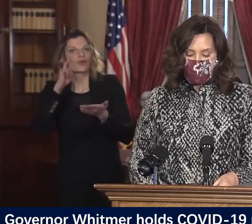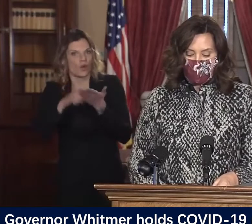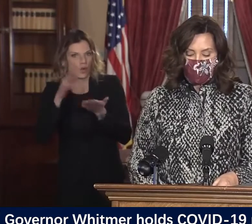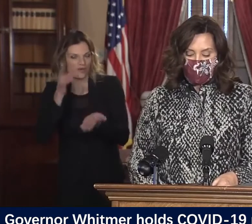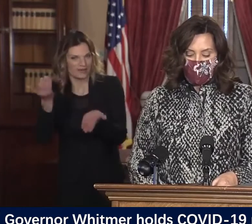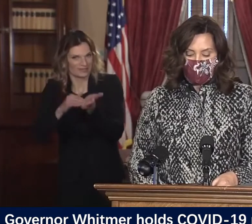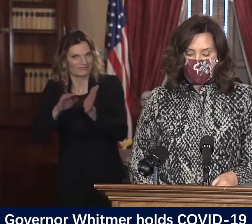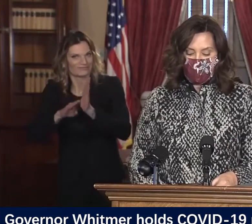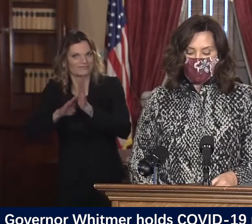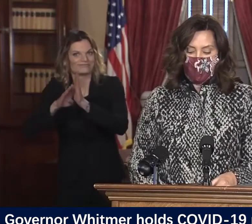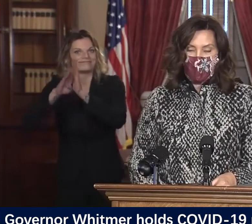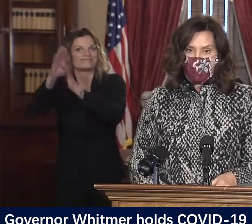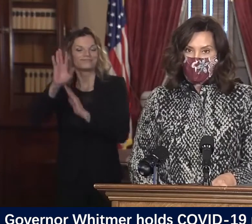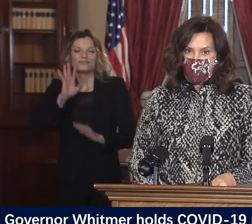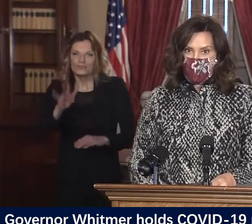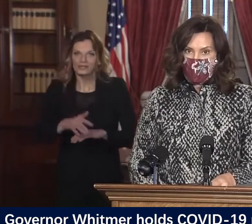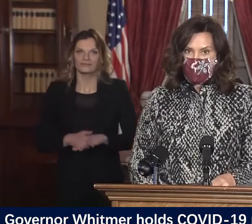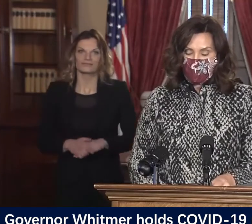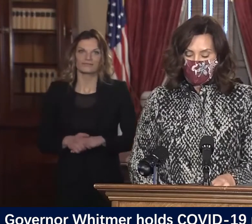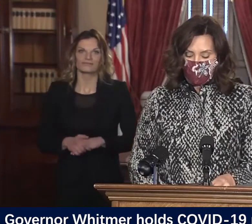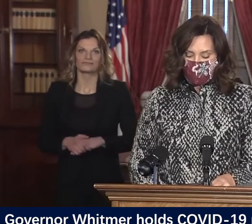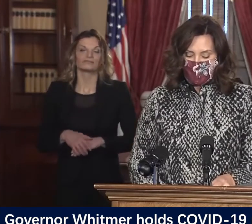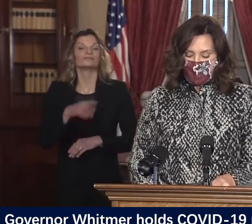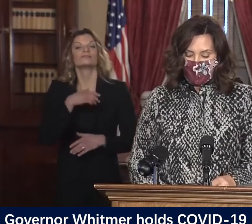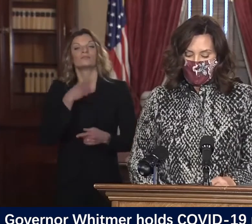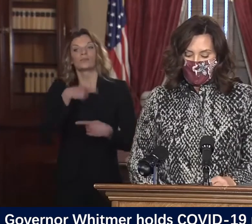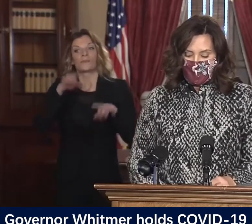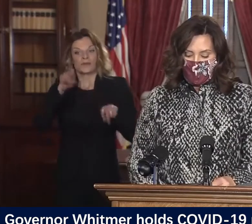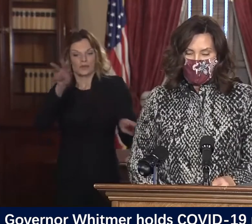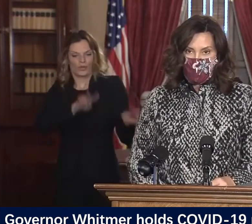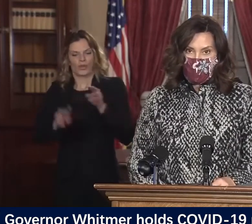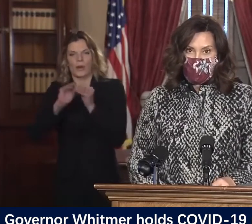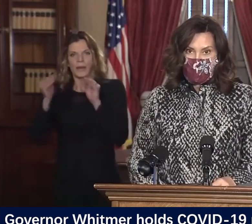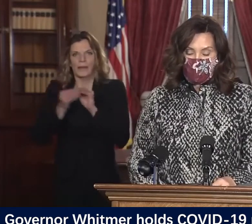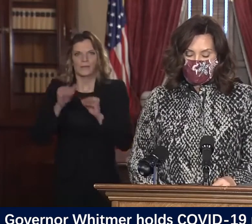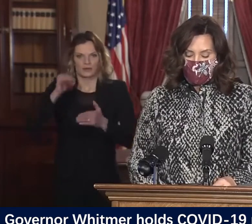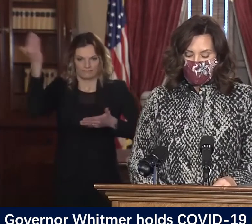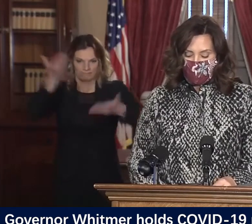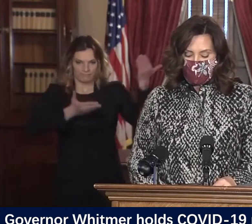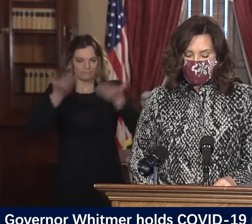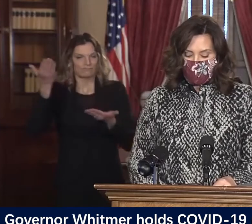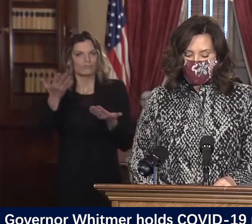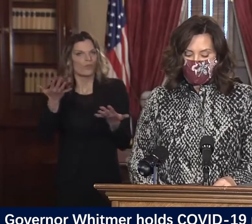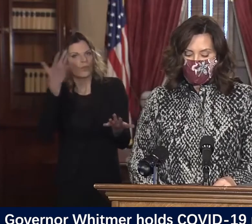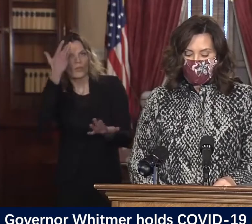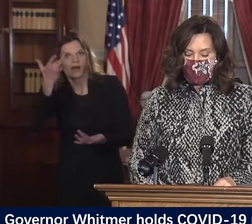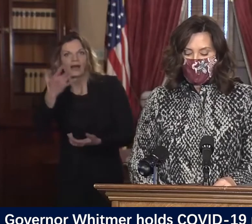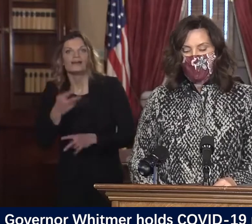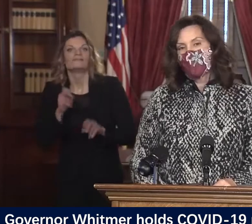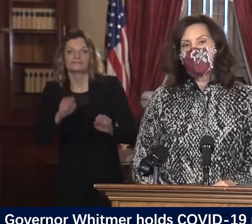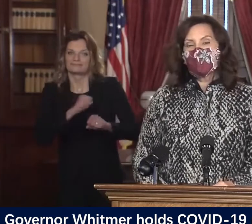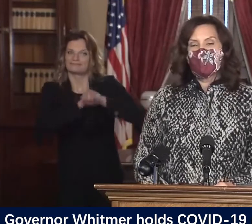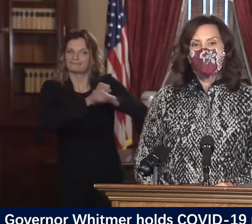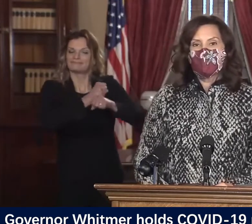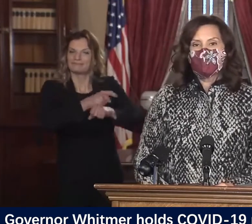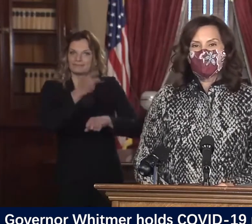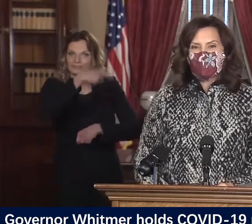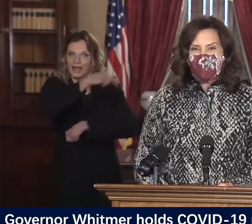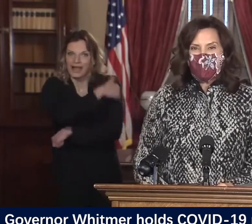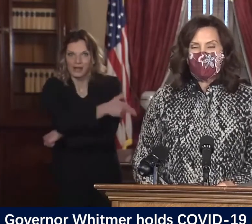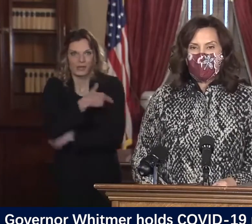and ensure that our trend helps our hospitals so that they can stabilize. Right